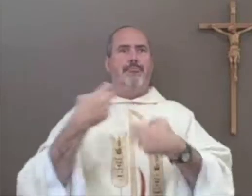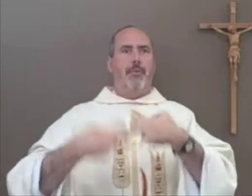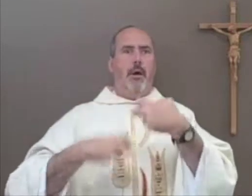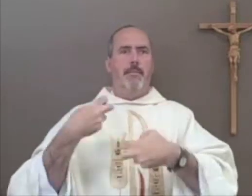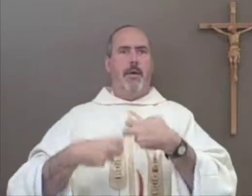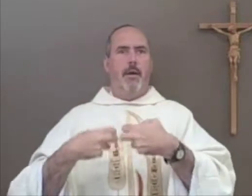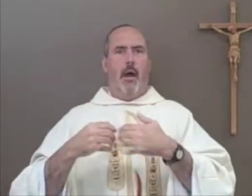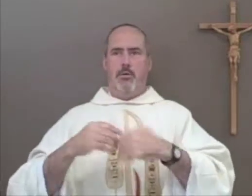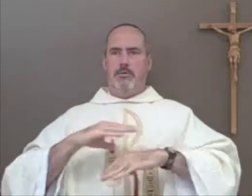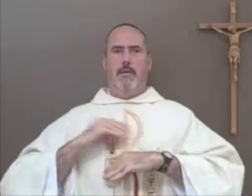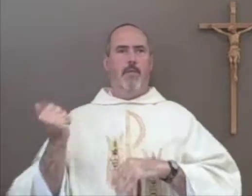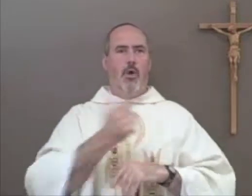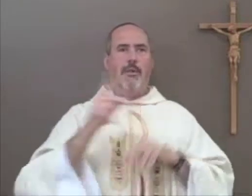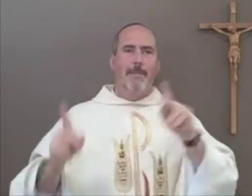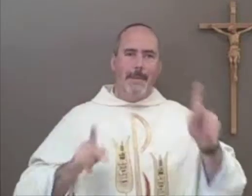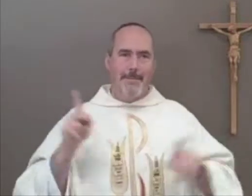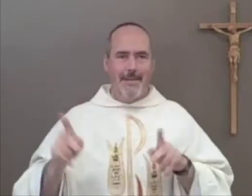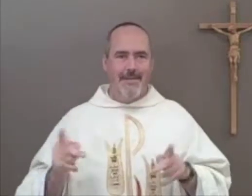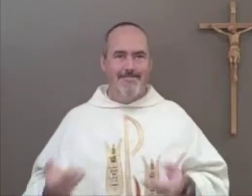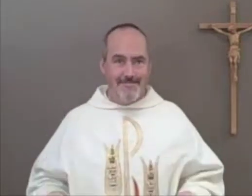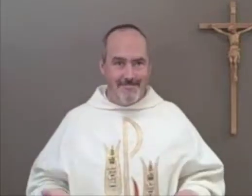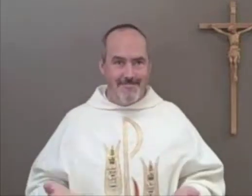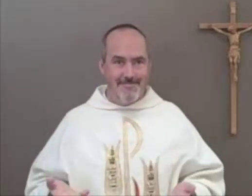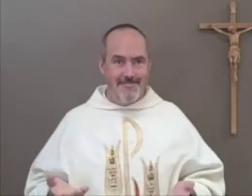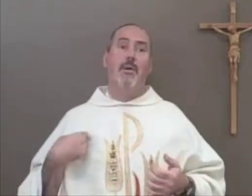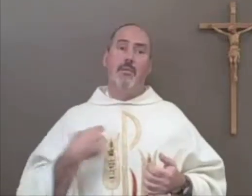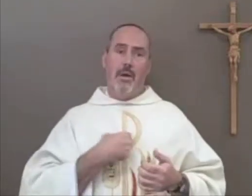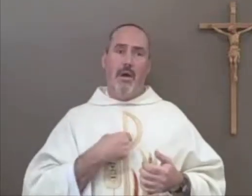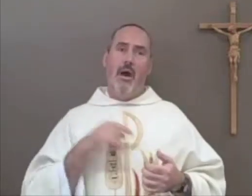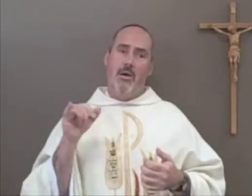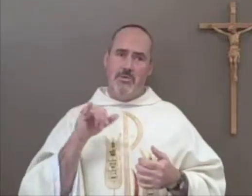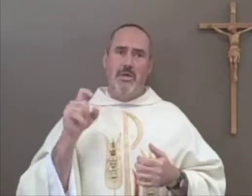challenges and problems that we face in our communities.